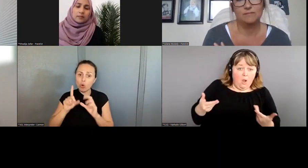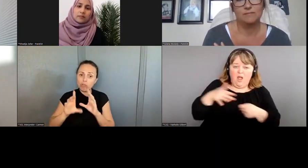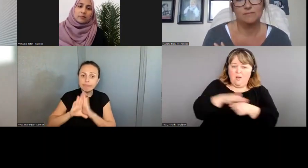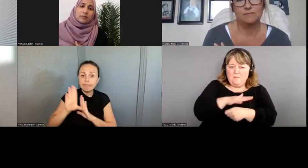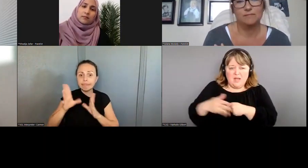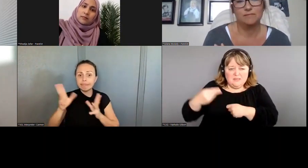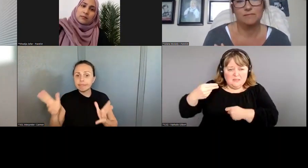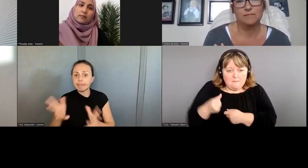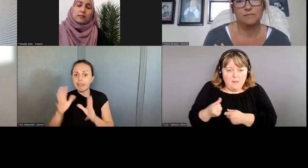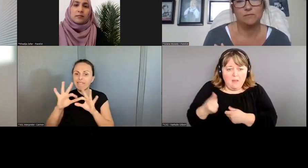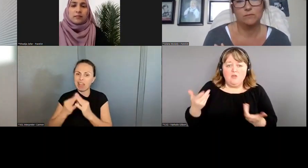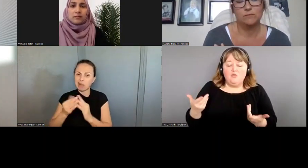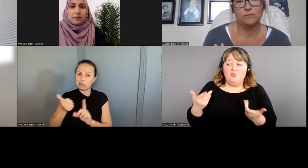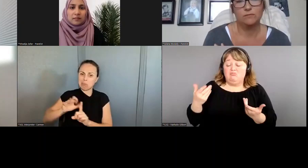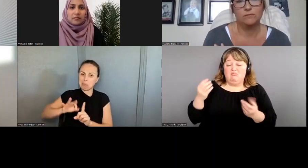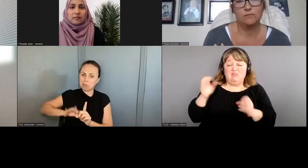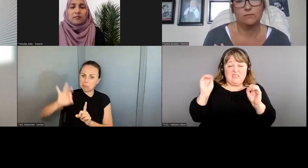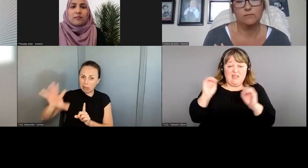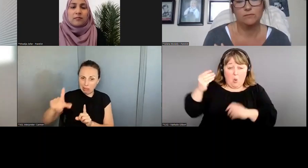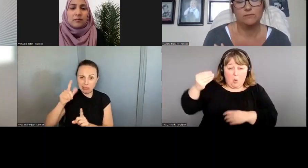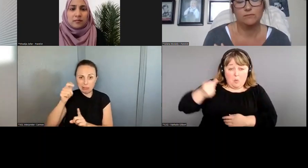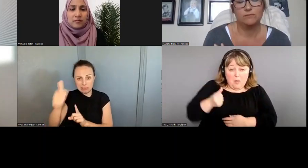that families end up paying out of pocket?